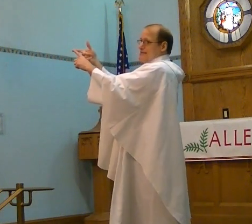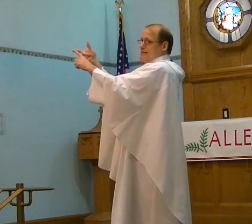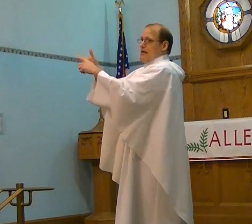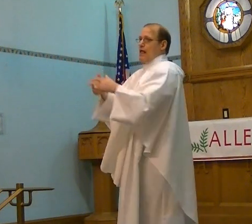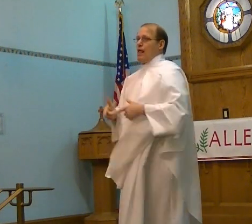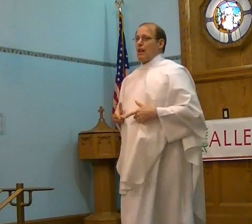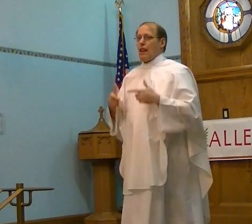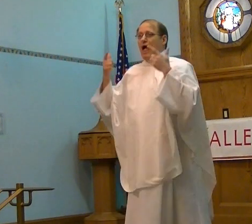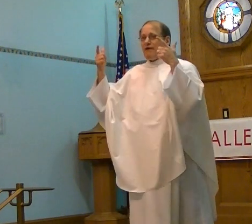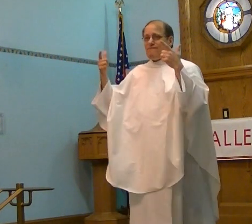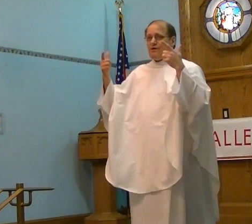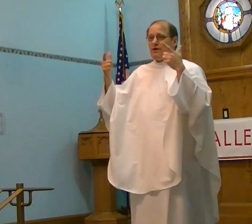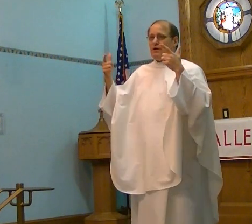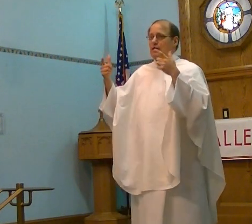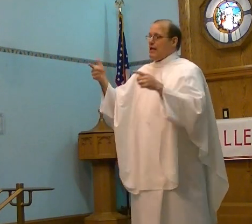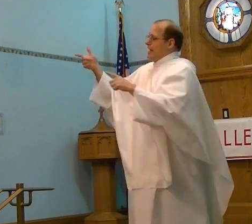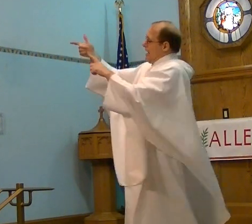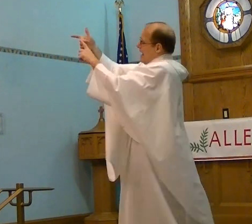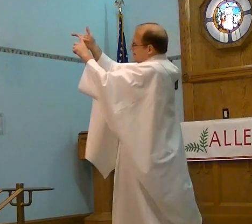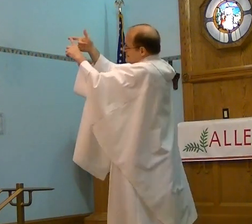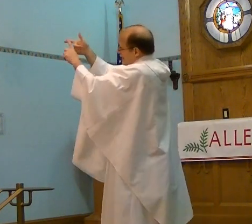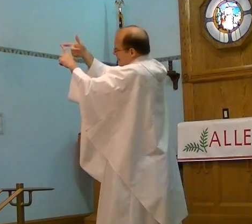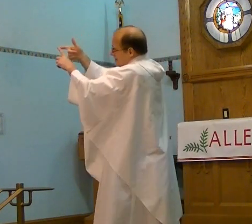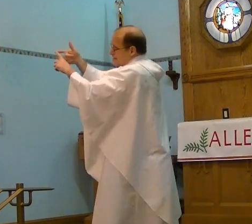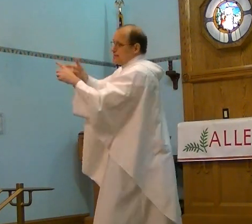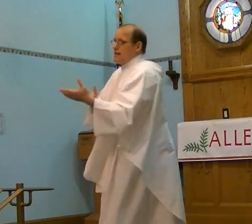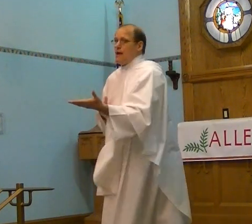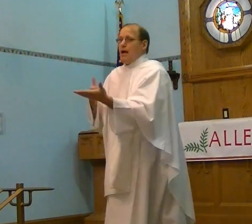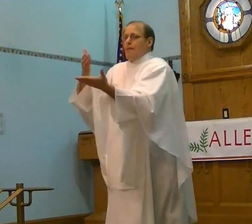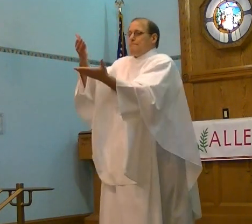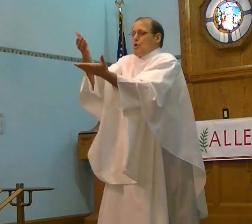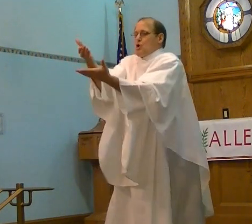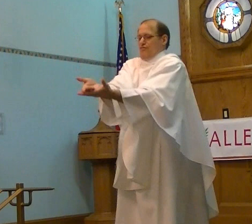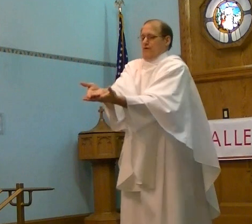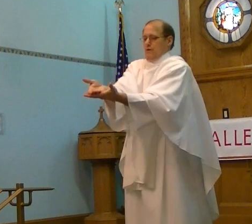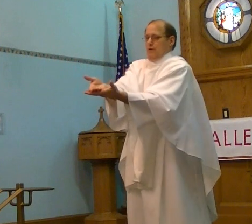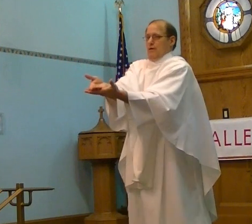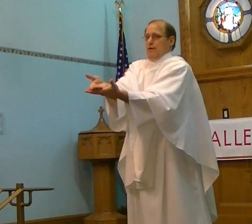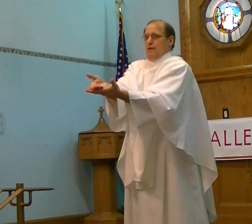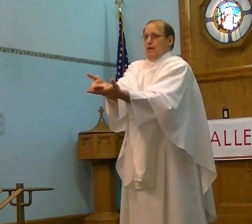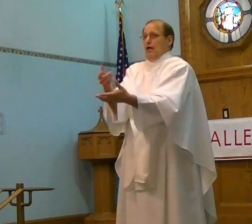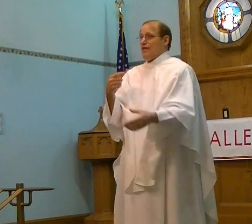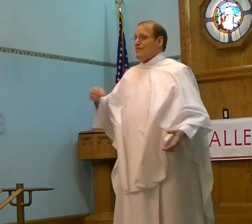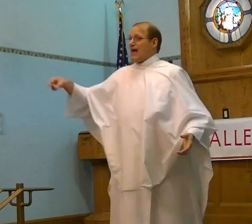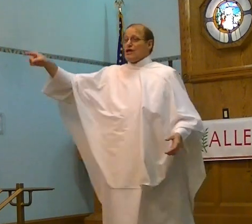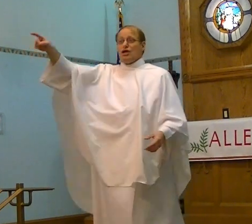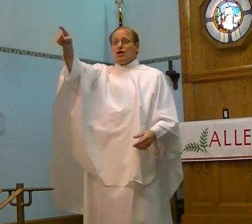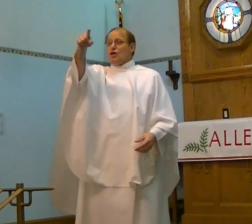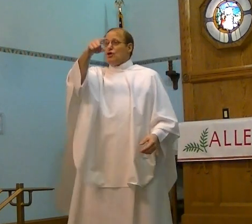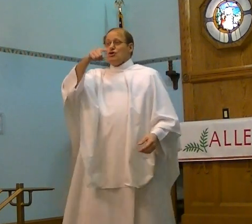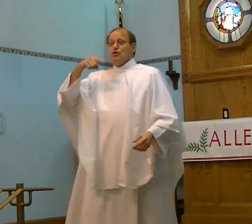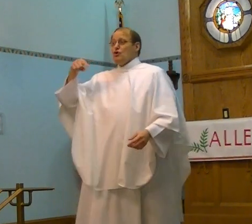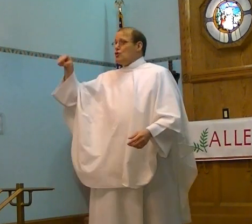life. A second birth. That you